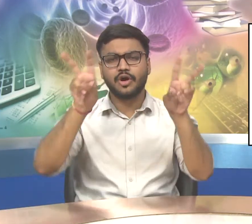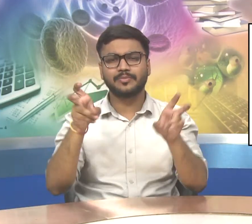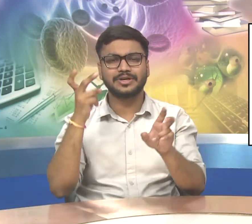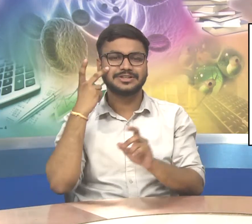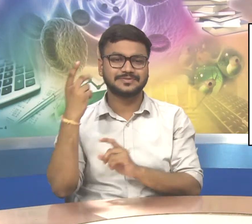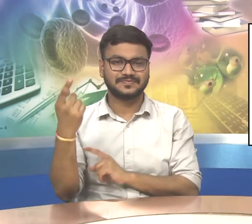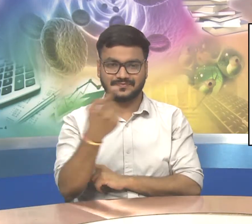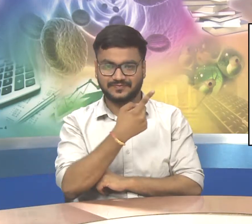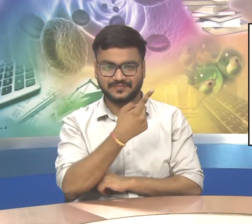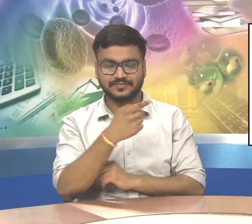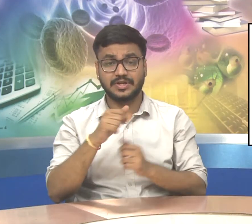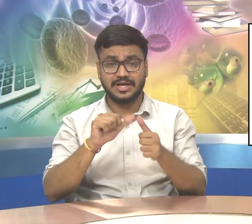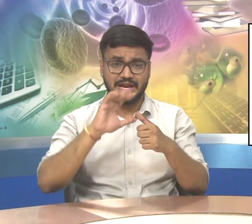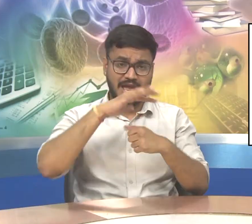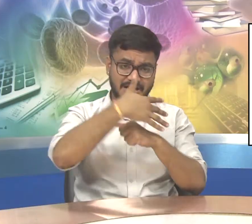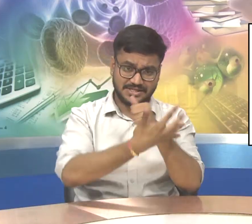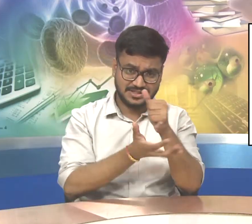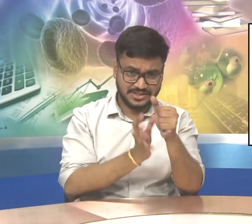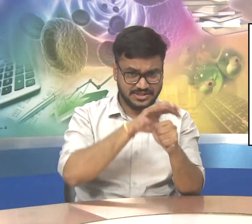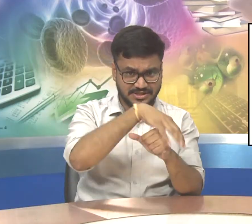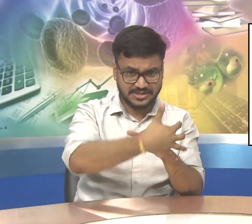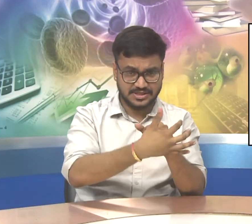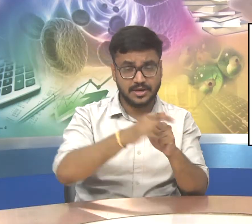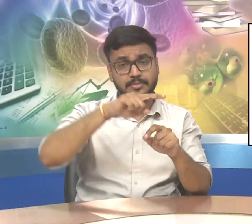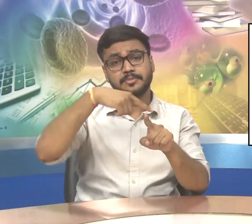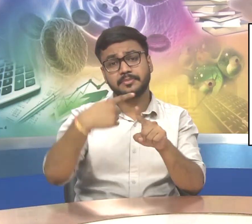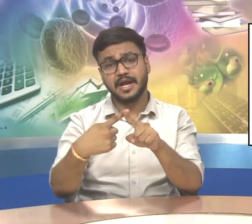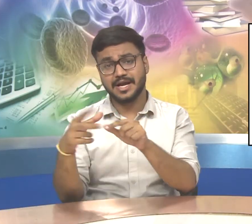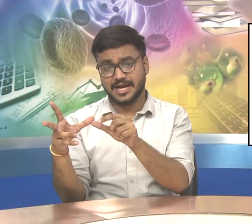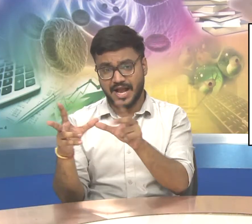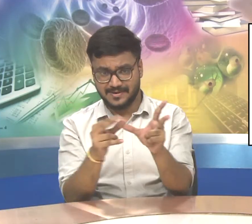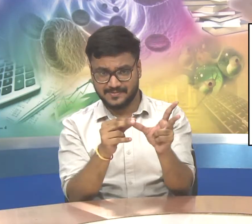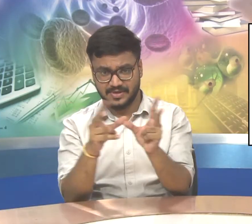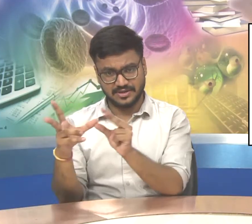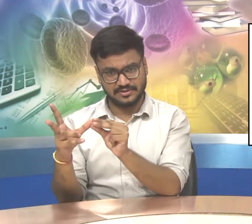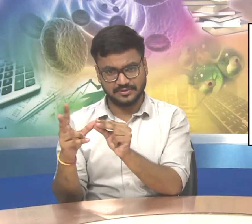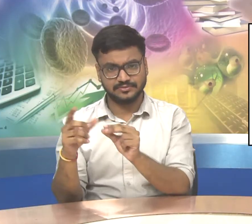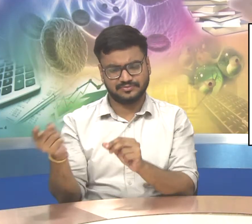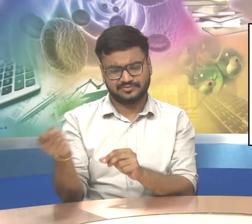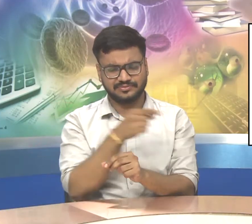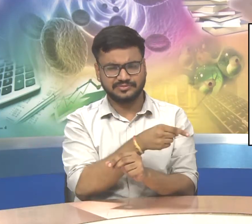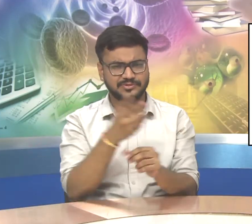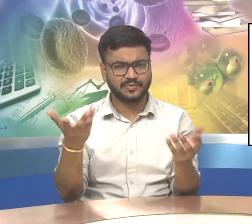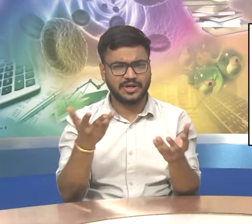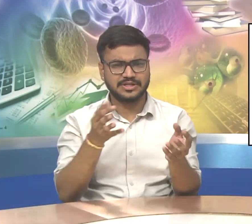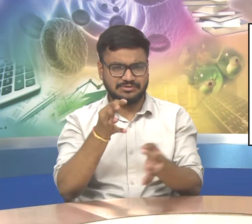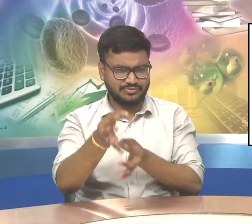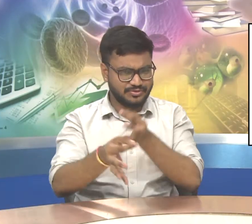Lesson number 3, and the topic is atoms and molecules.